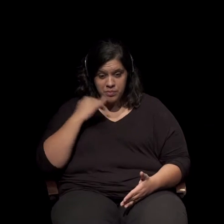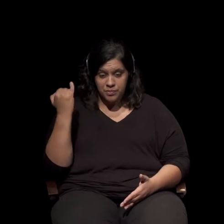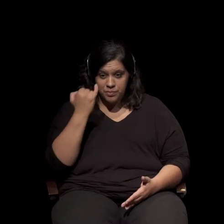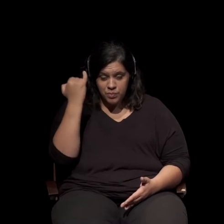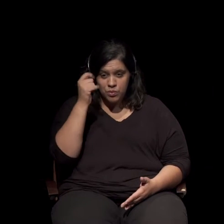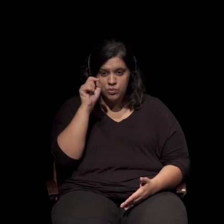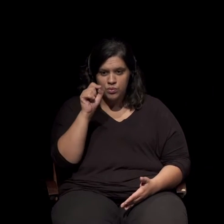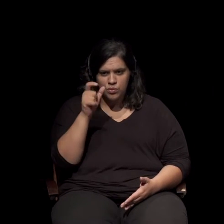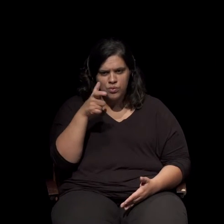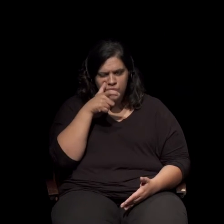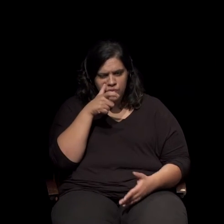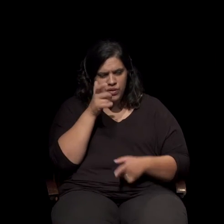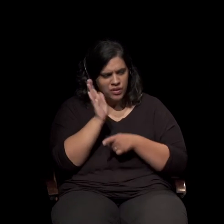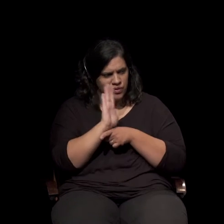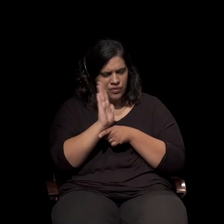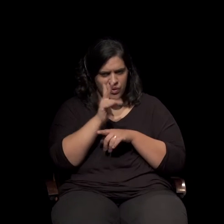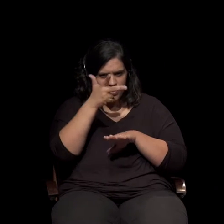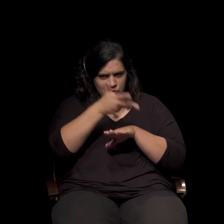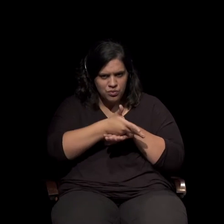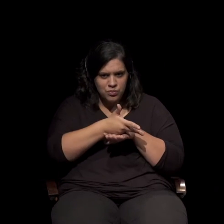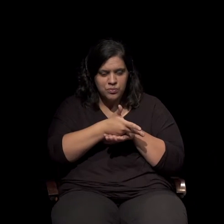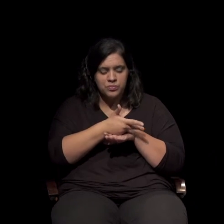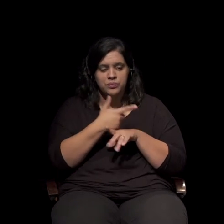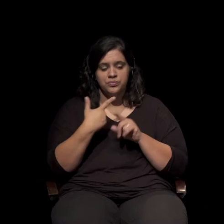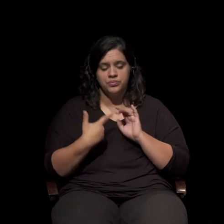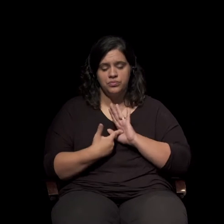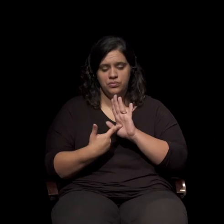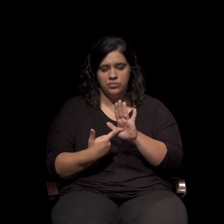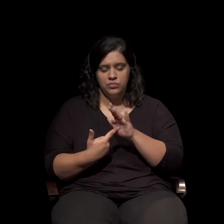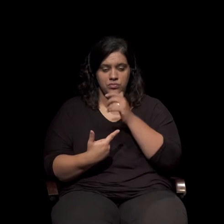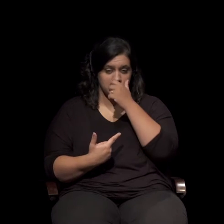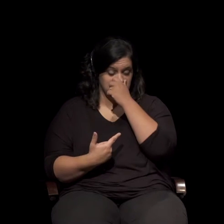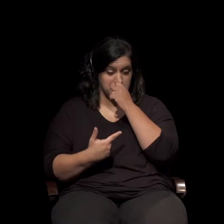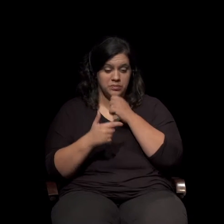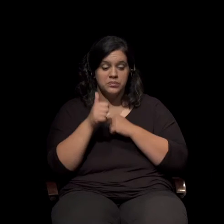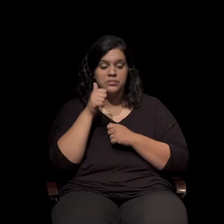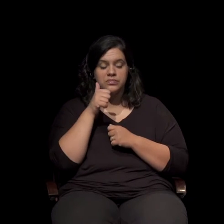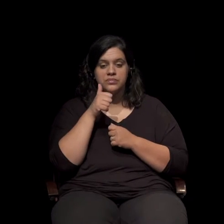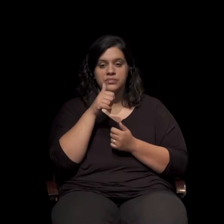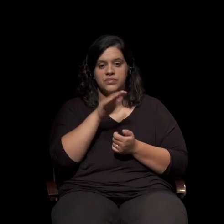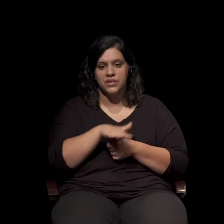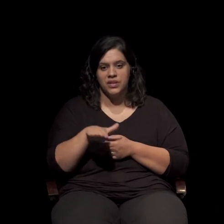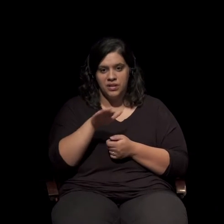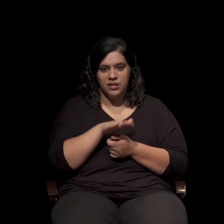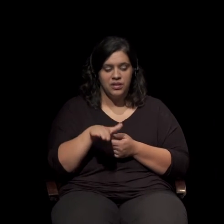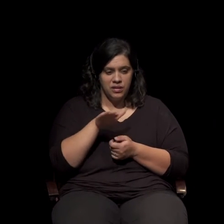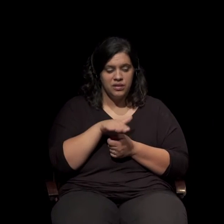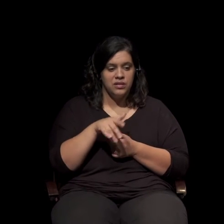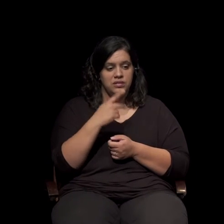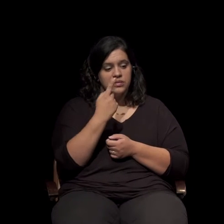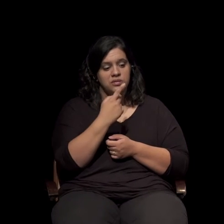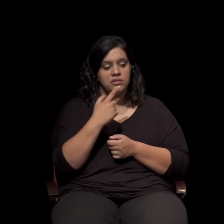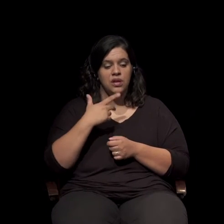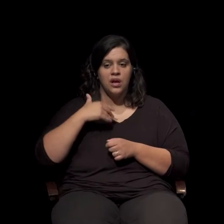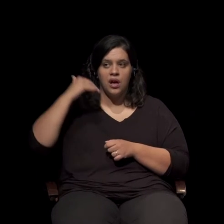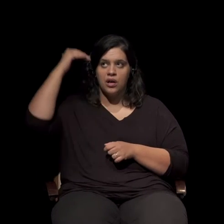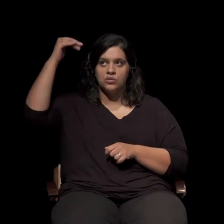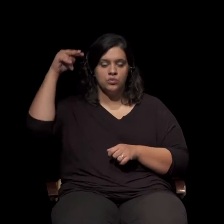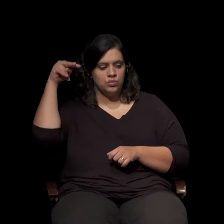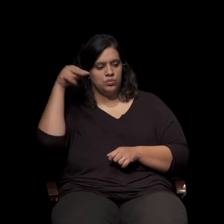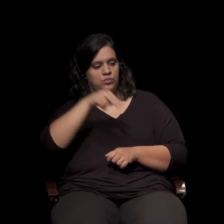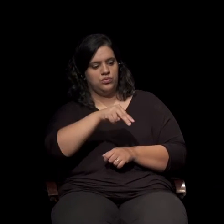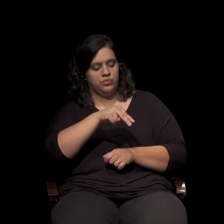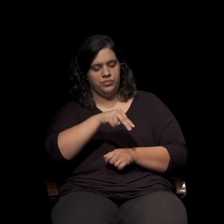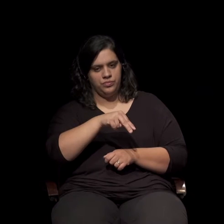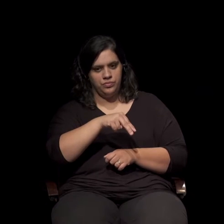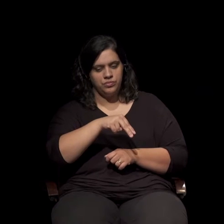the propping up of the young child via the adult gaze. And thus, it indirectly acknowledges this gaze as part